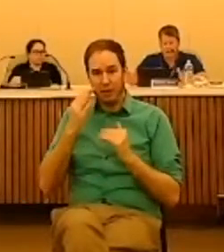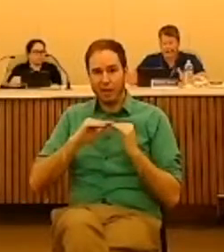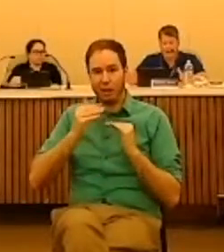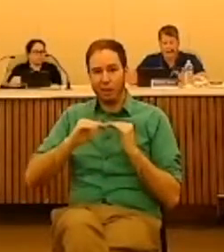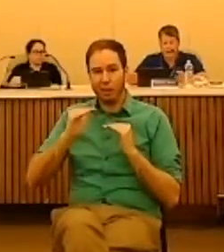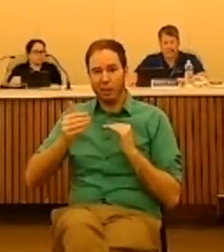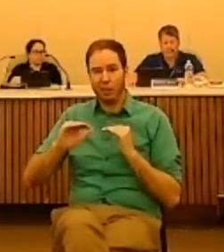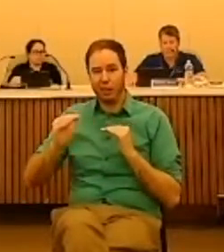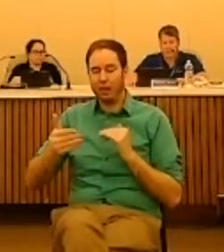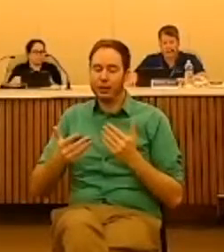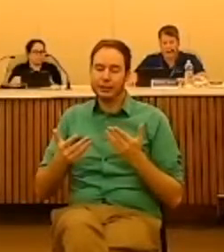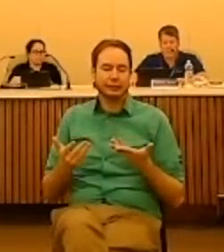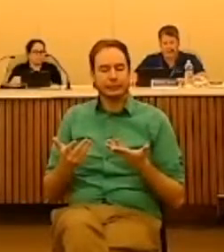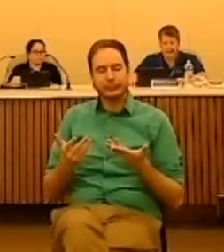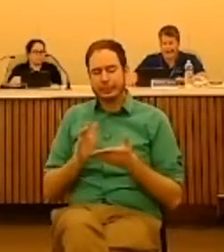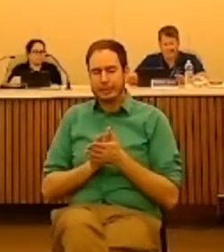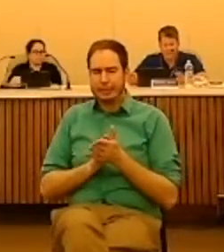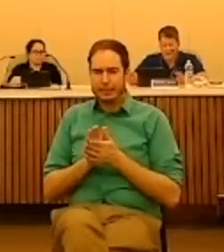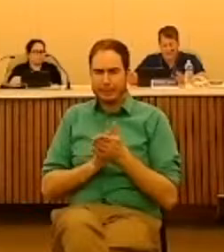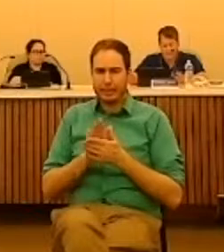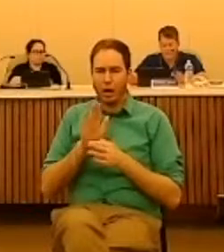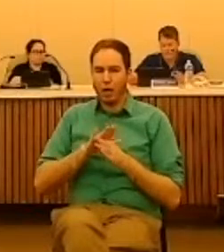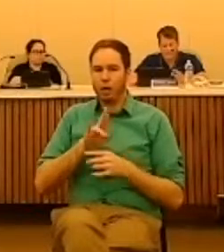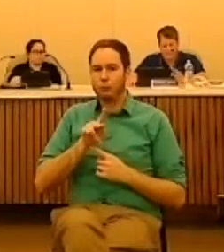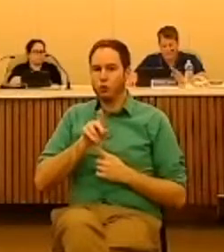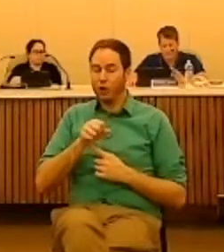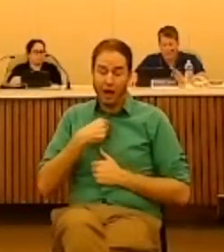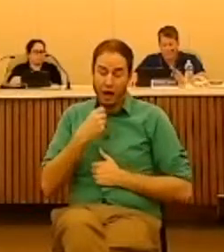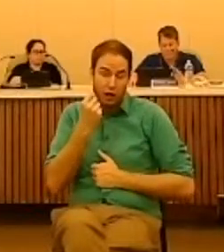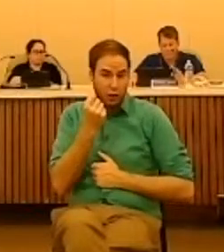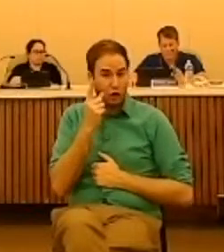So I understand it.